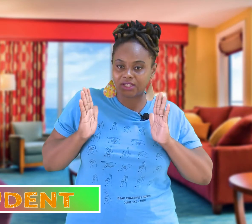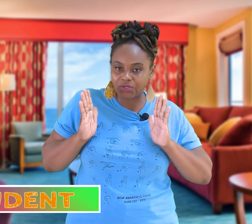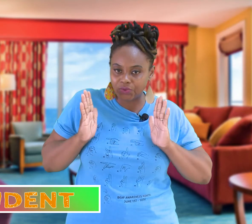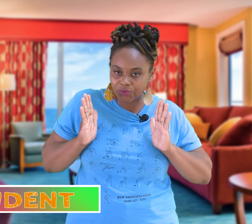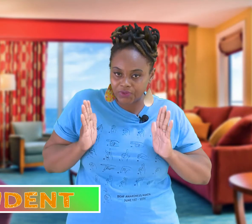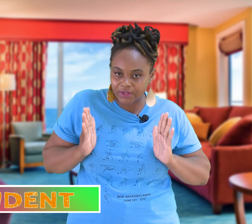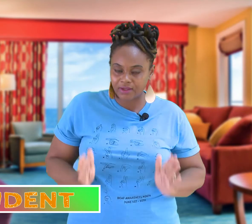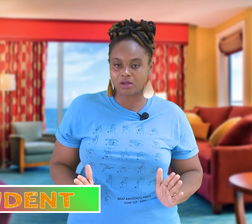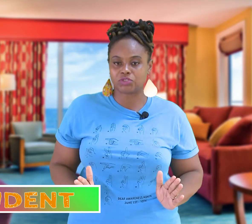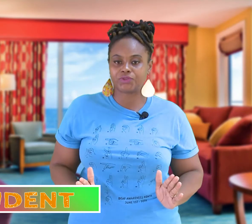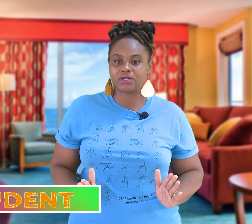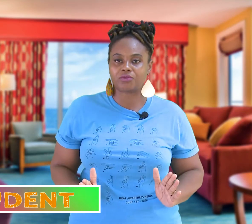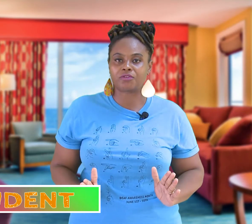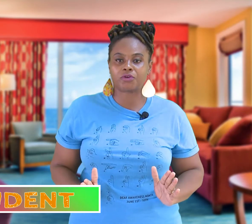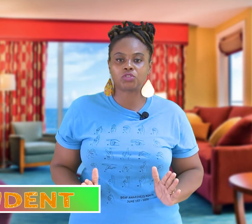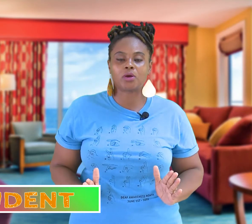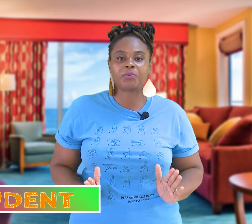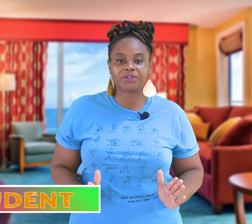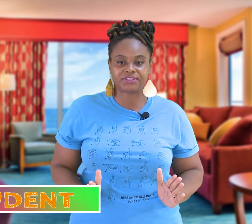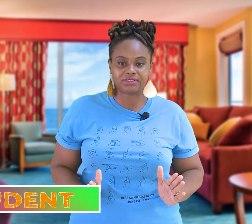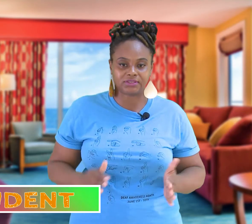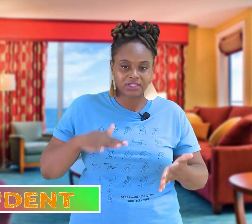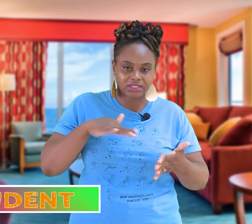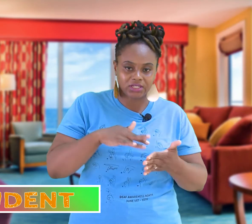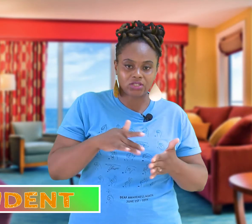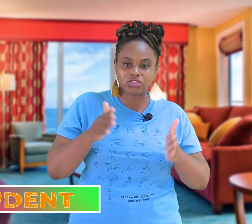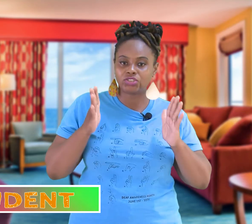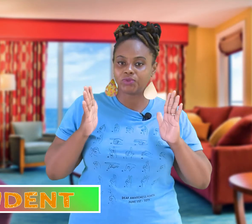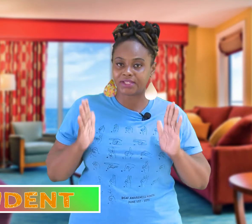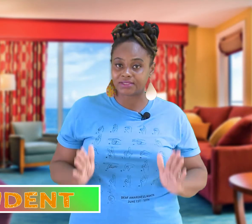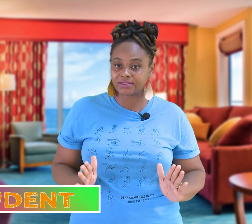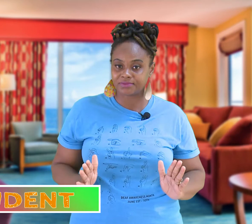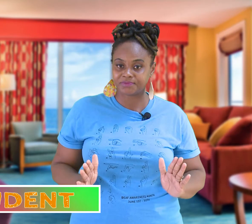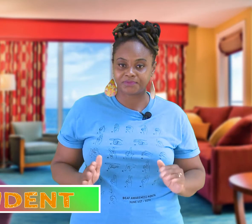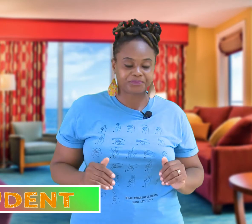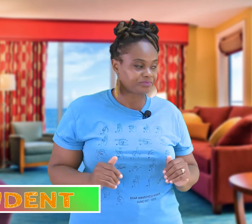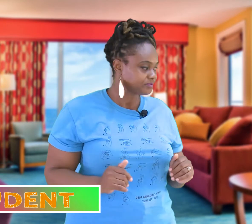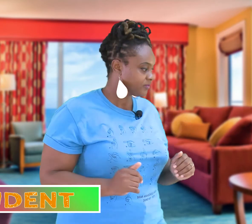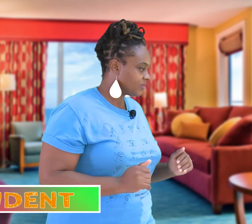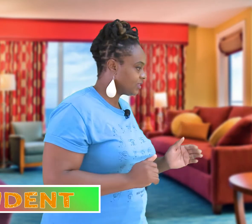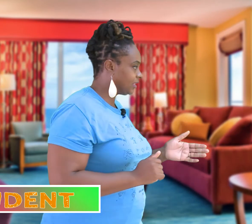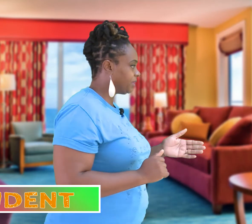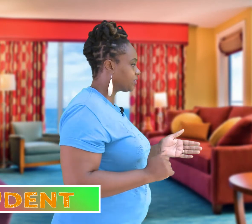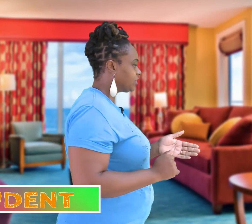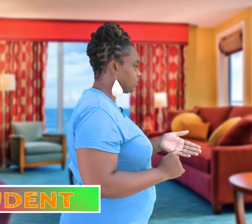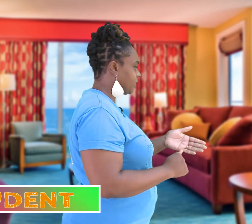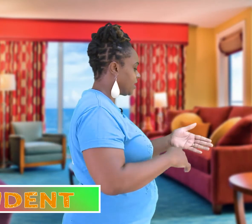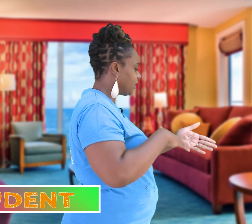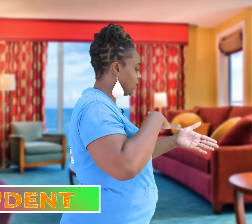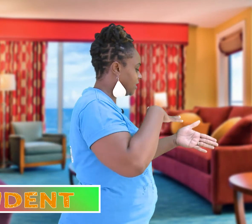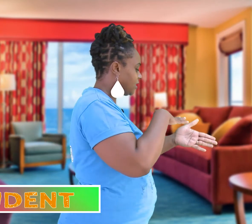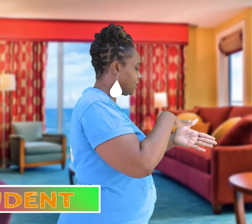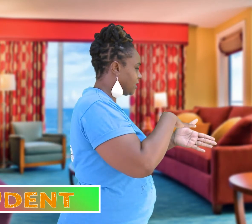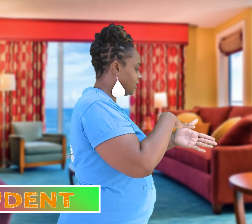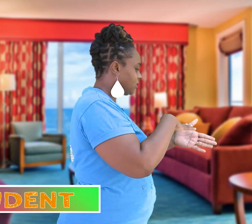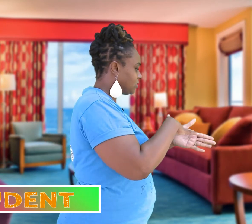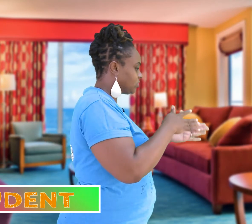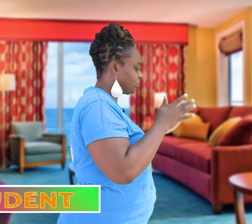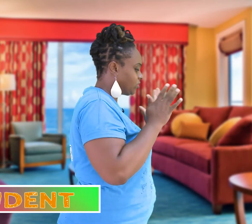you come straight down, referring to a person. Student. Let me turn this way.